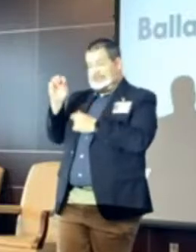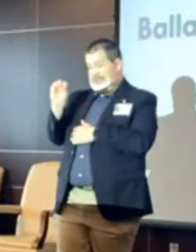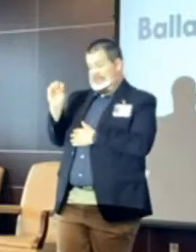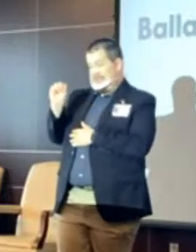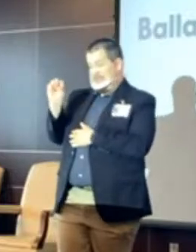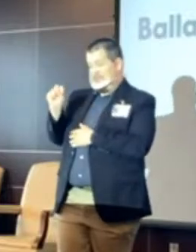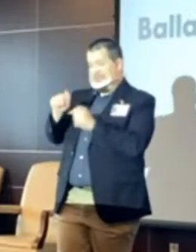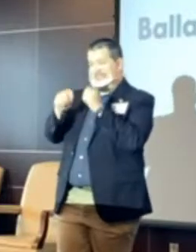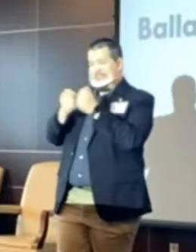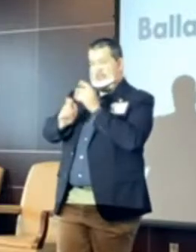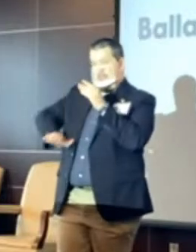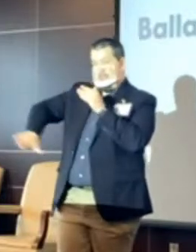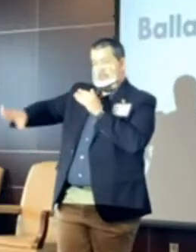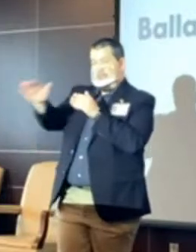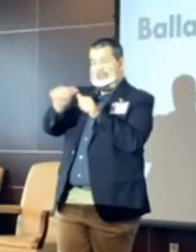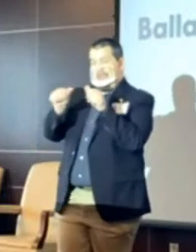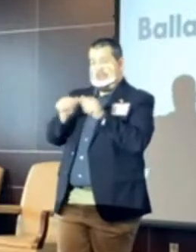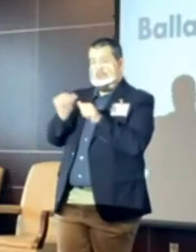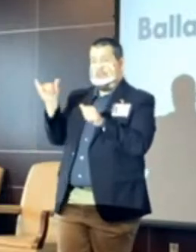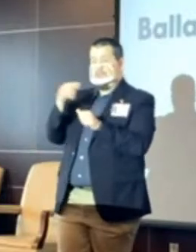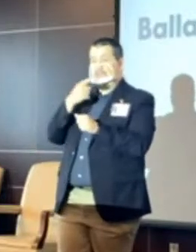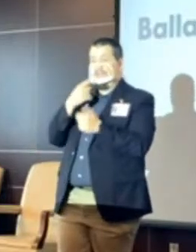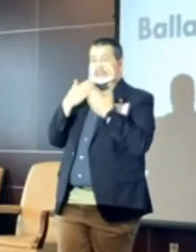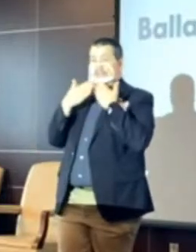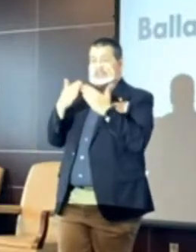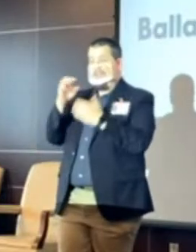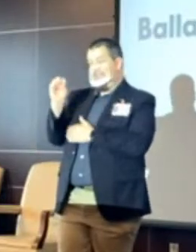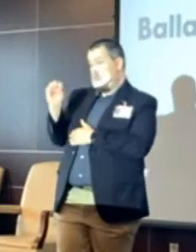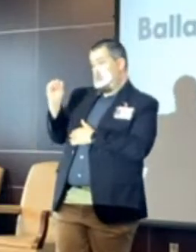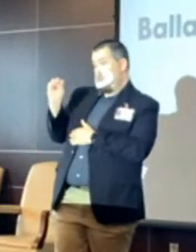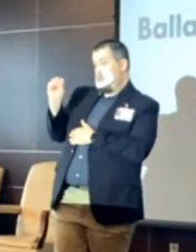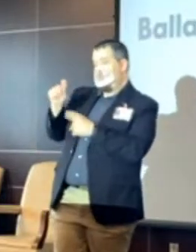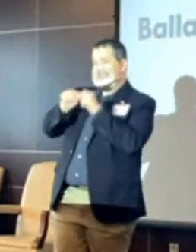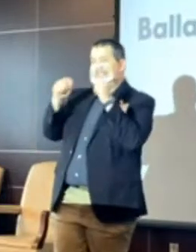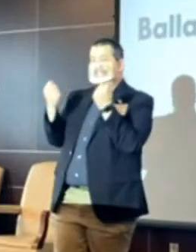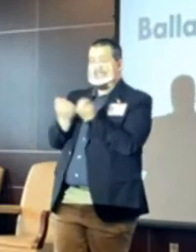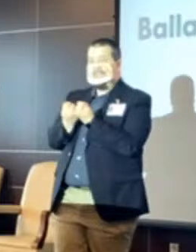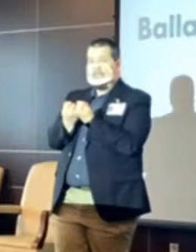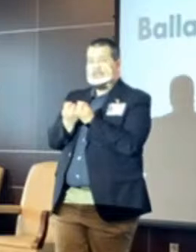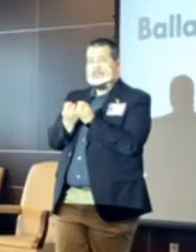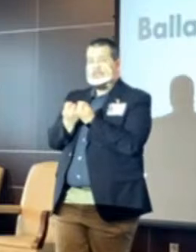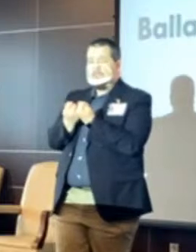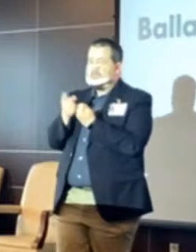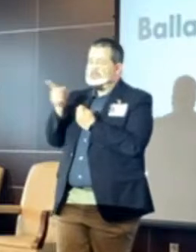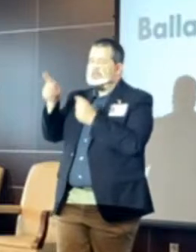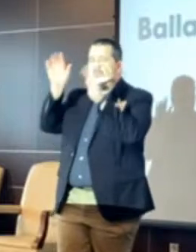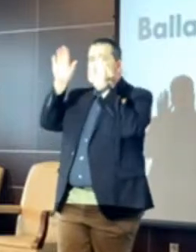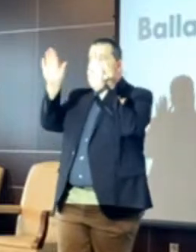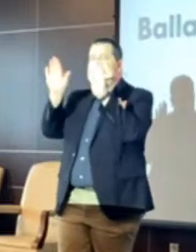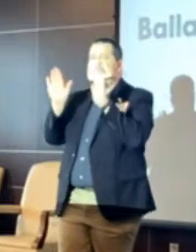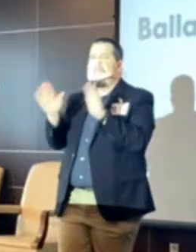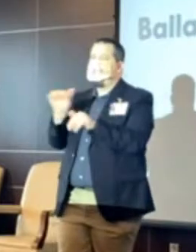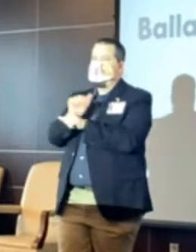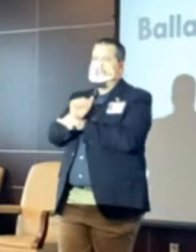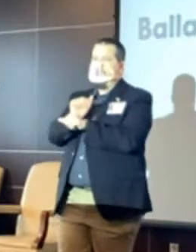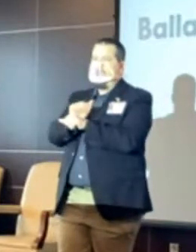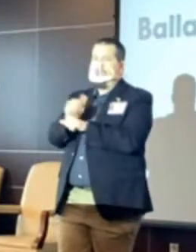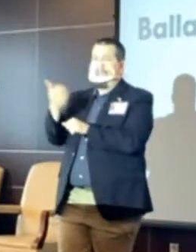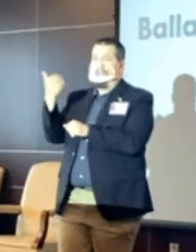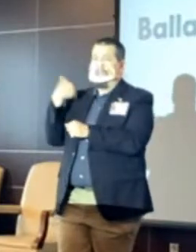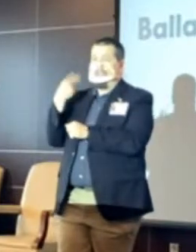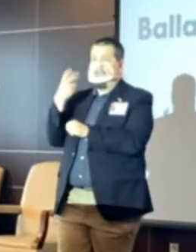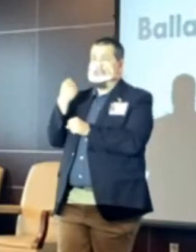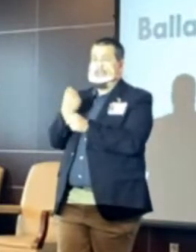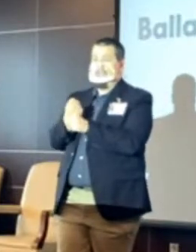EMS teams across the region. And we also just say thank you to our EMS teams that we work with. They've done an amazing job in the last